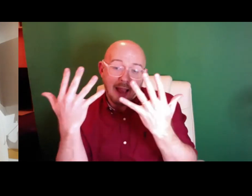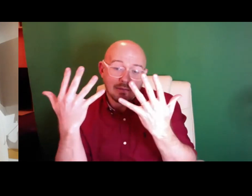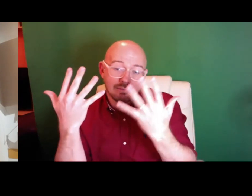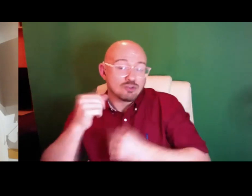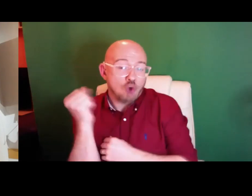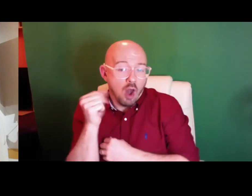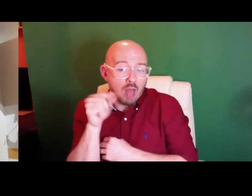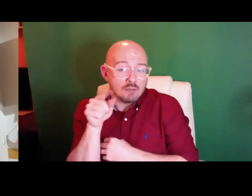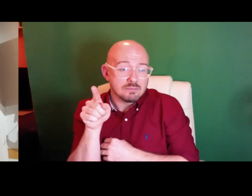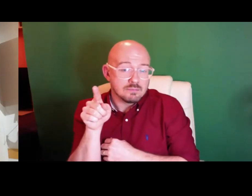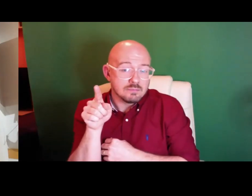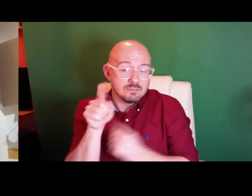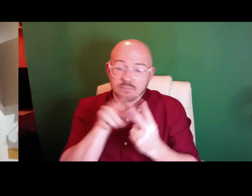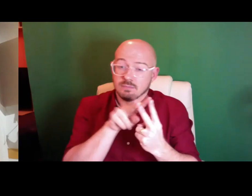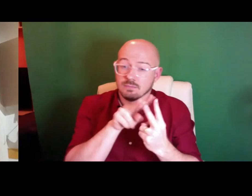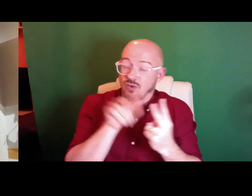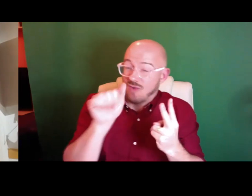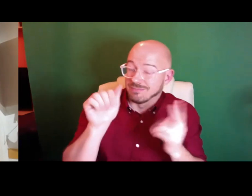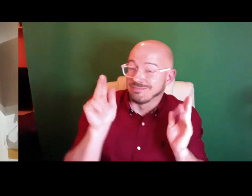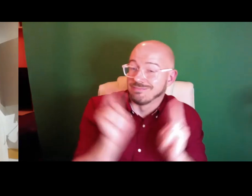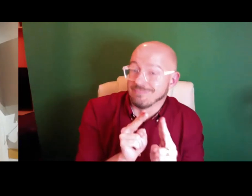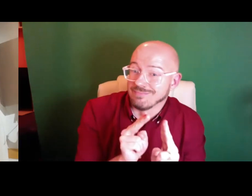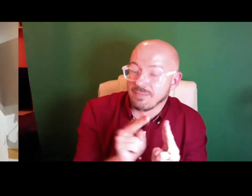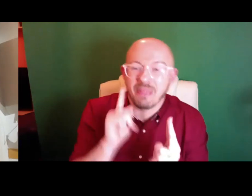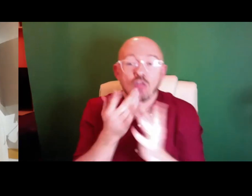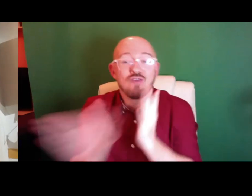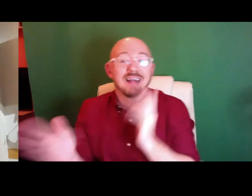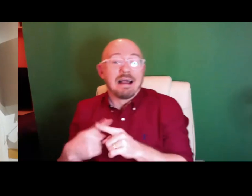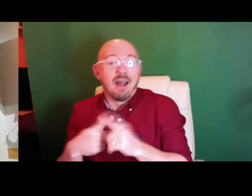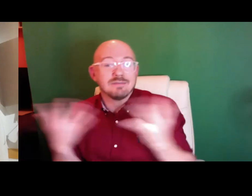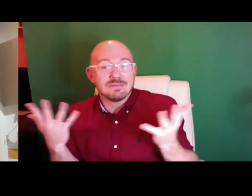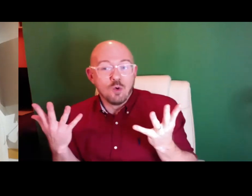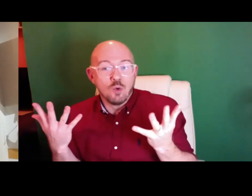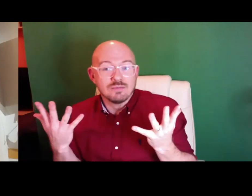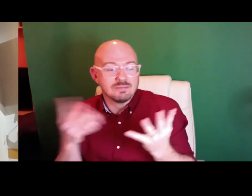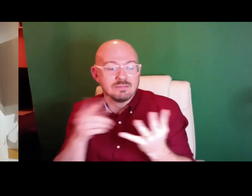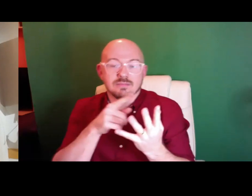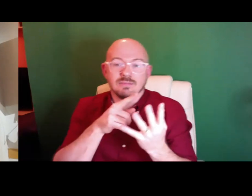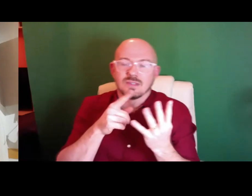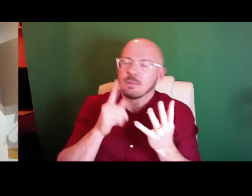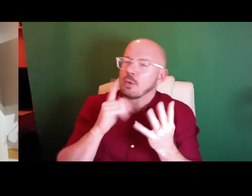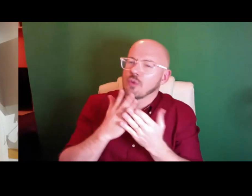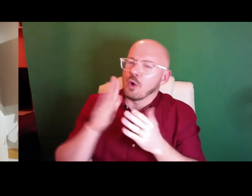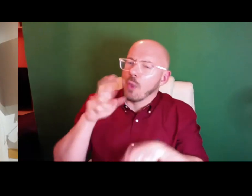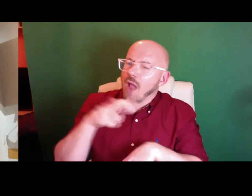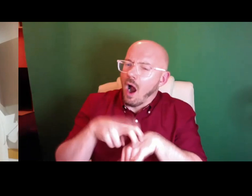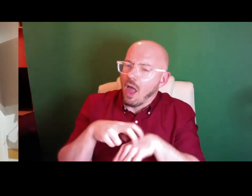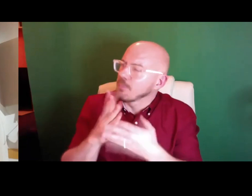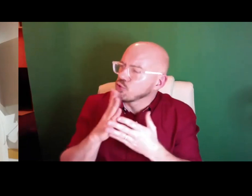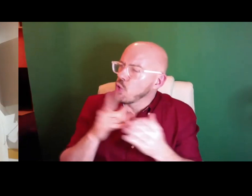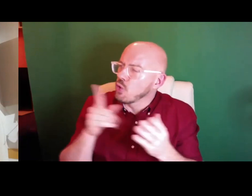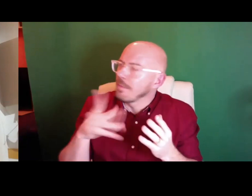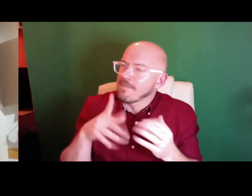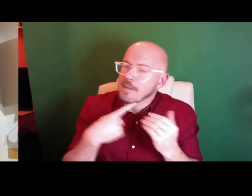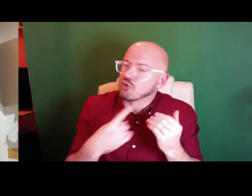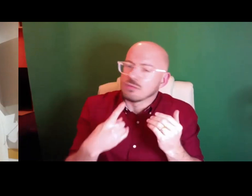18 members altogether, and only 7 from Wales and 10 in Scotland. So the majority of the